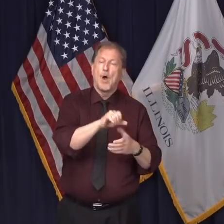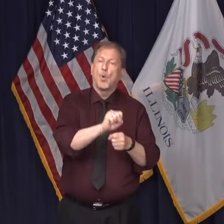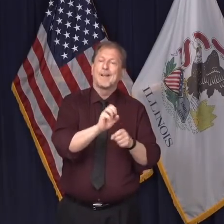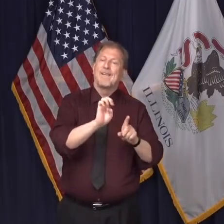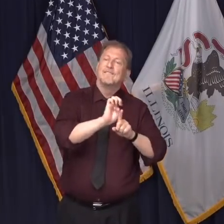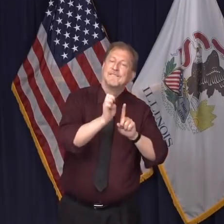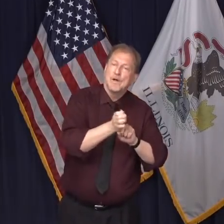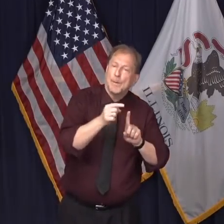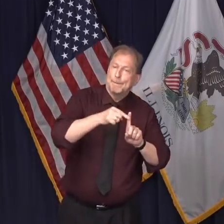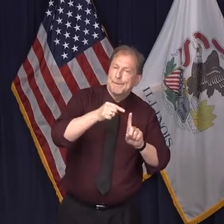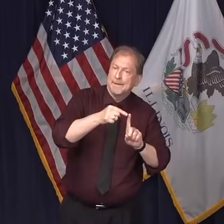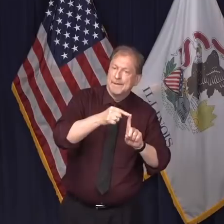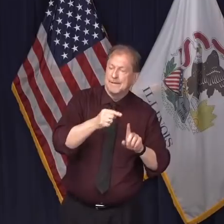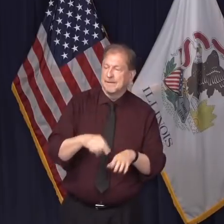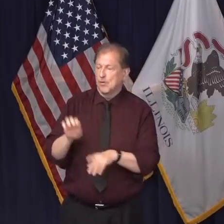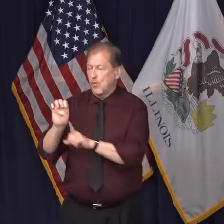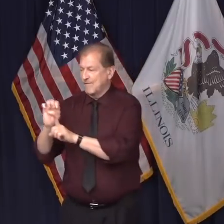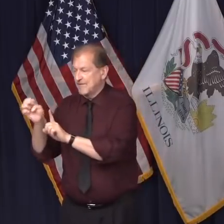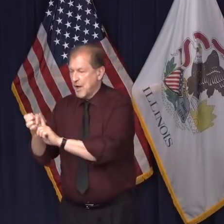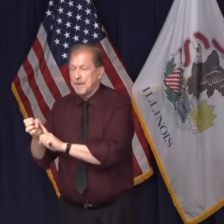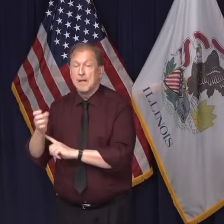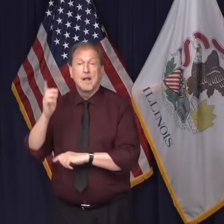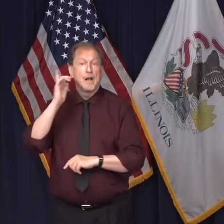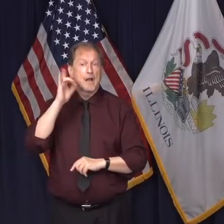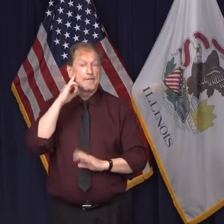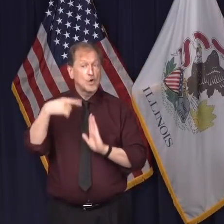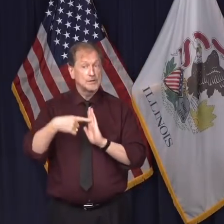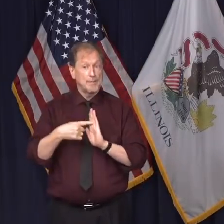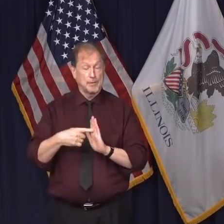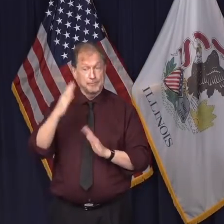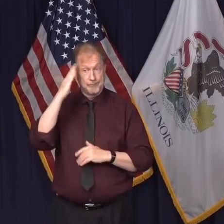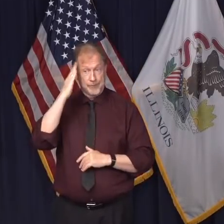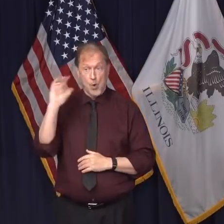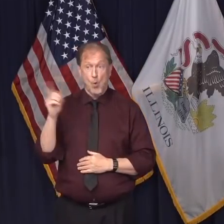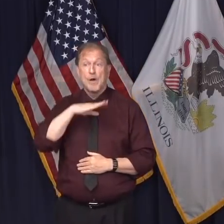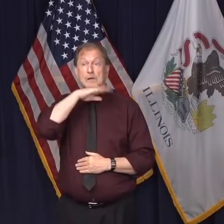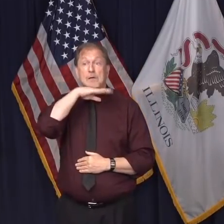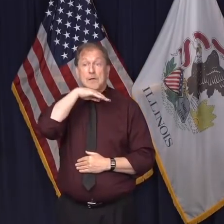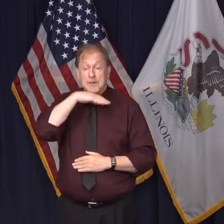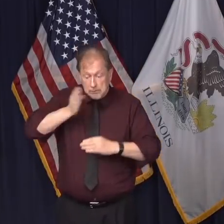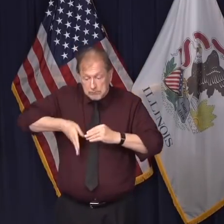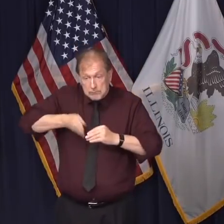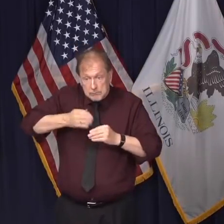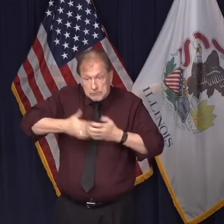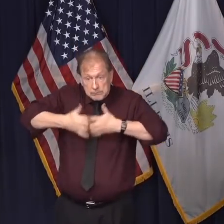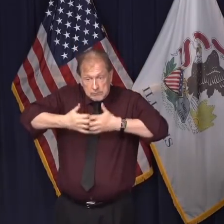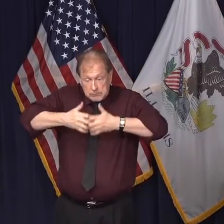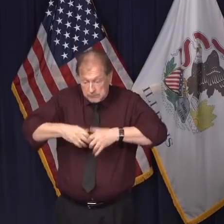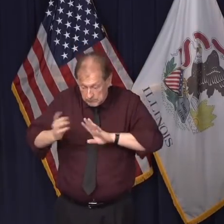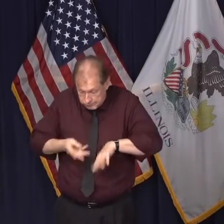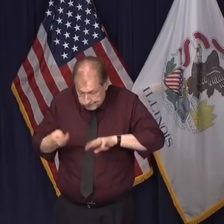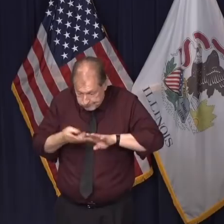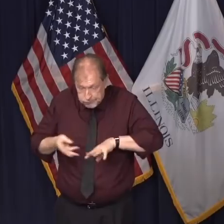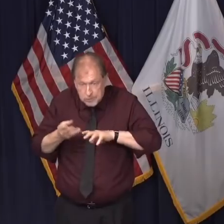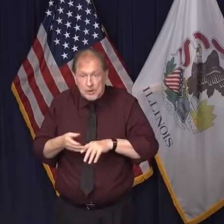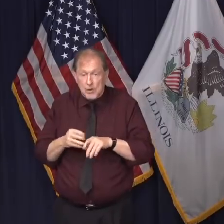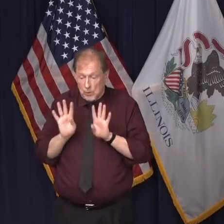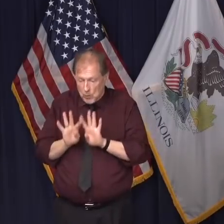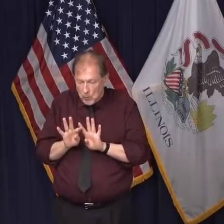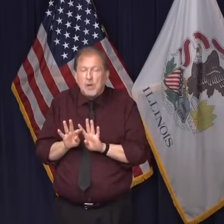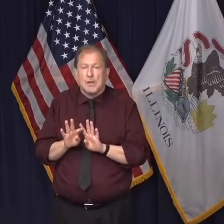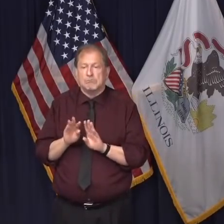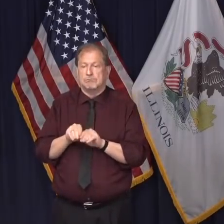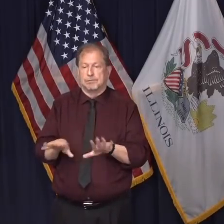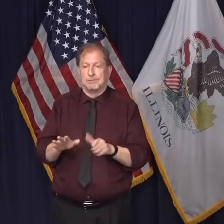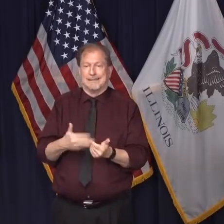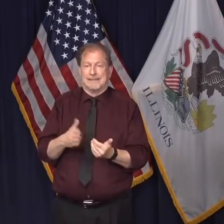settings, for example, and you all have heard about, for example, pork processing or other meat processing plants as one example. But I'd like to ask Dr.